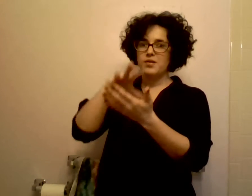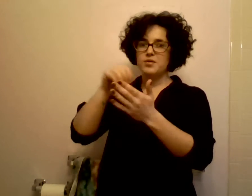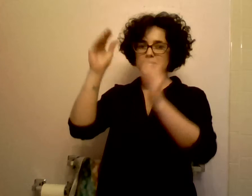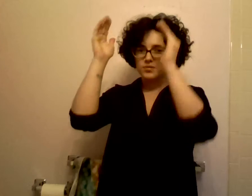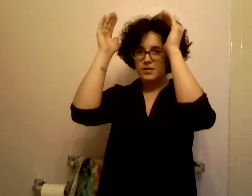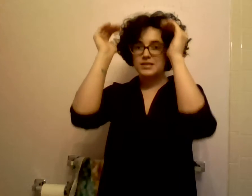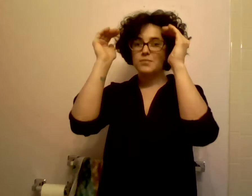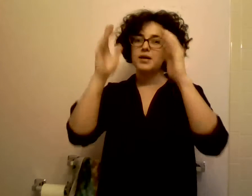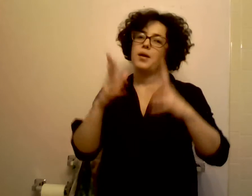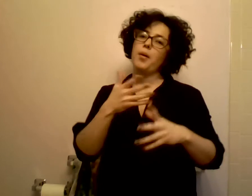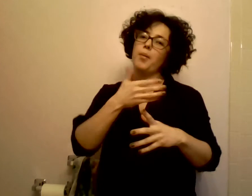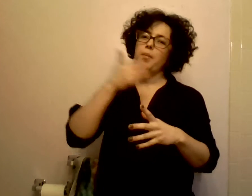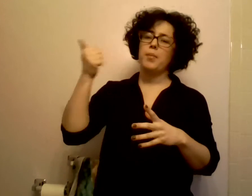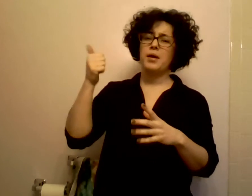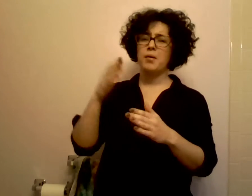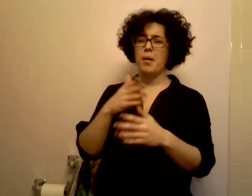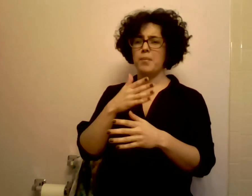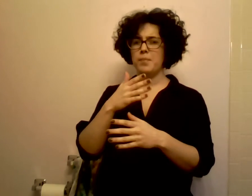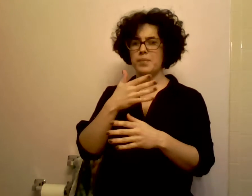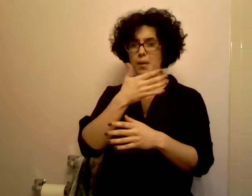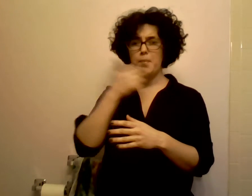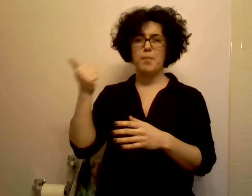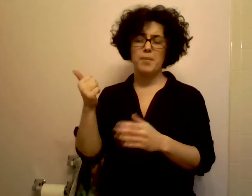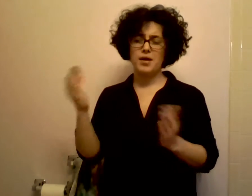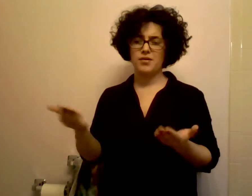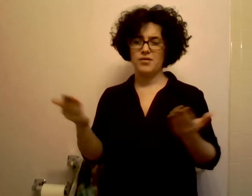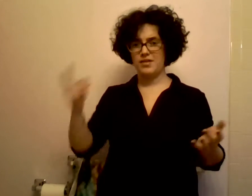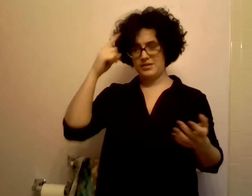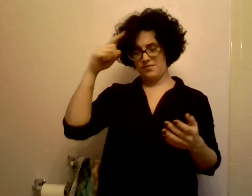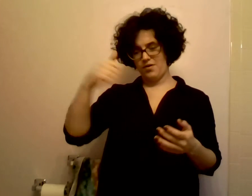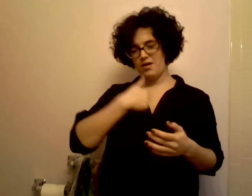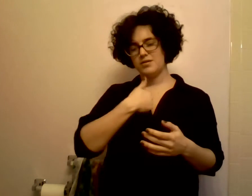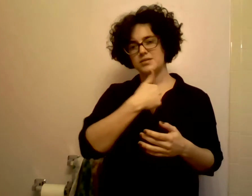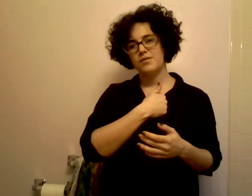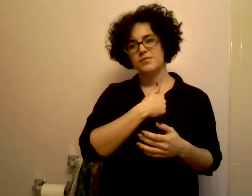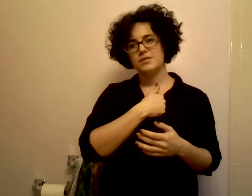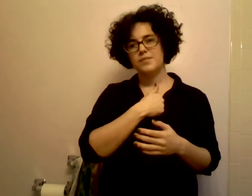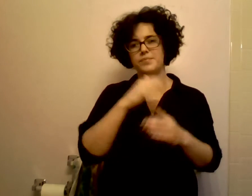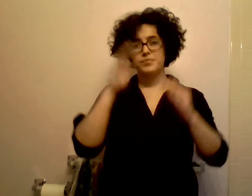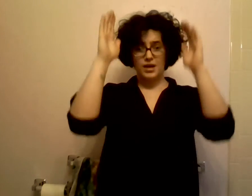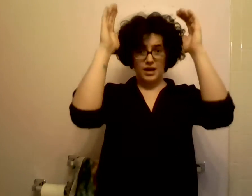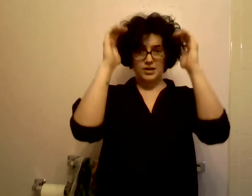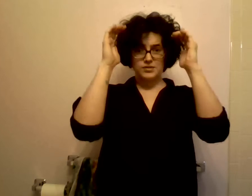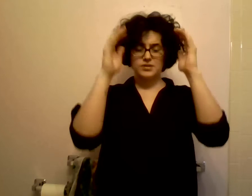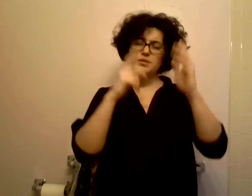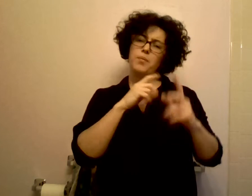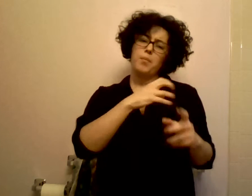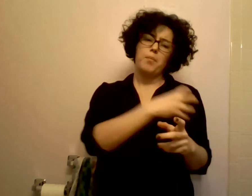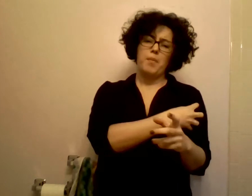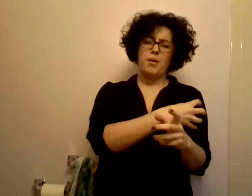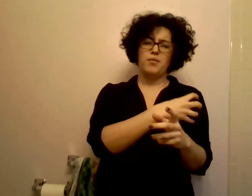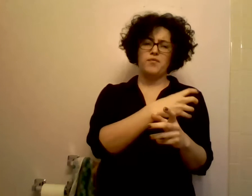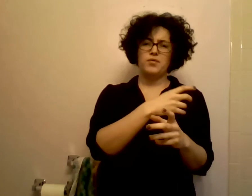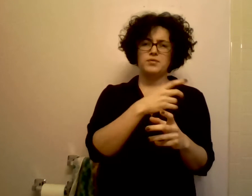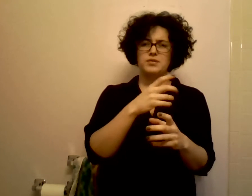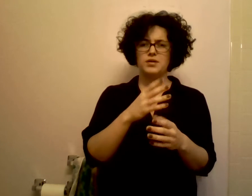ourselves. Expectation is another very powerful determiner of events. I'd like to share a